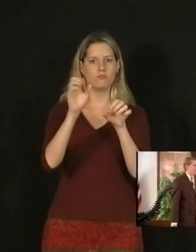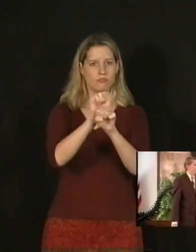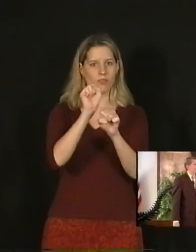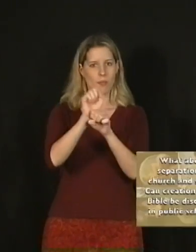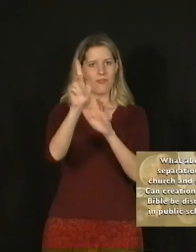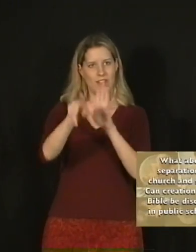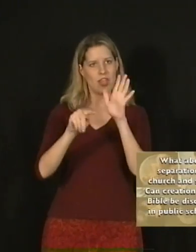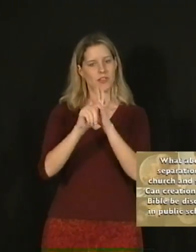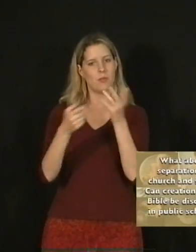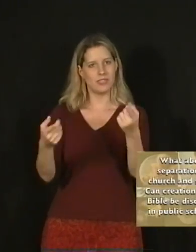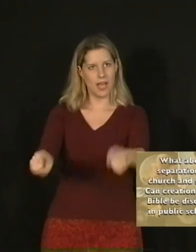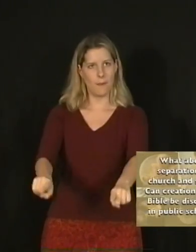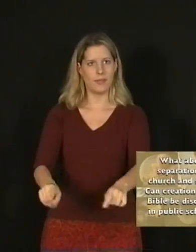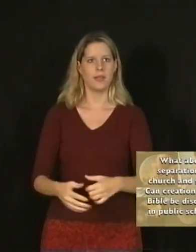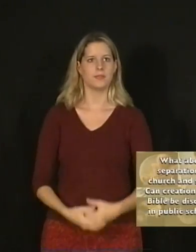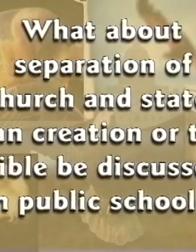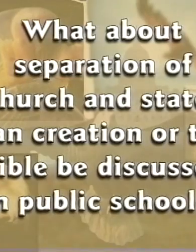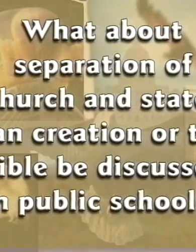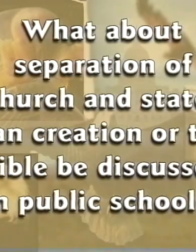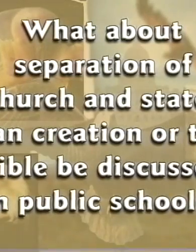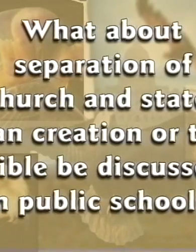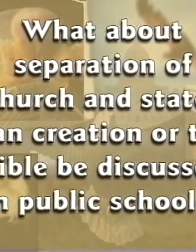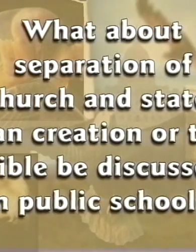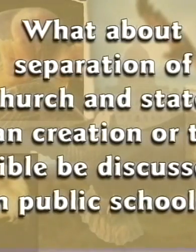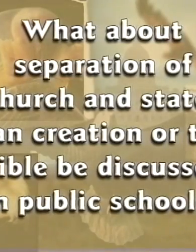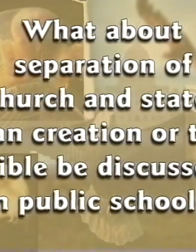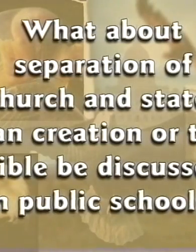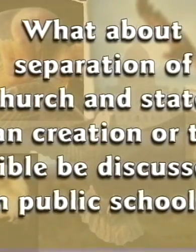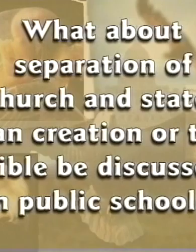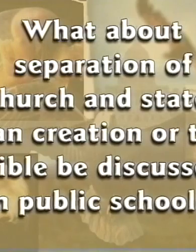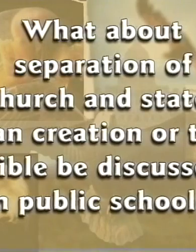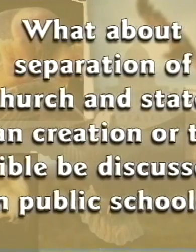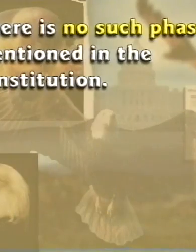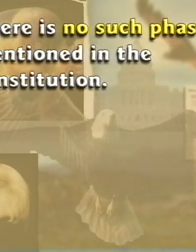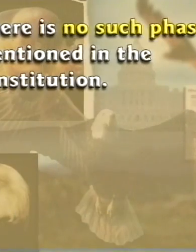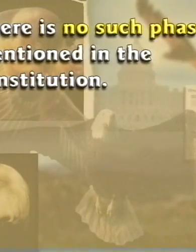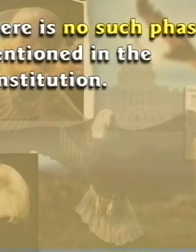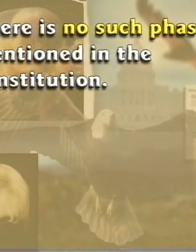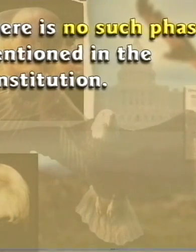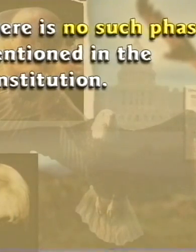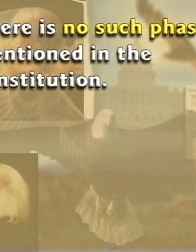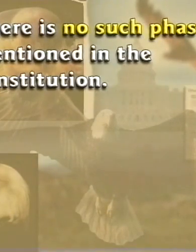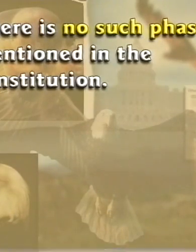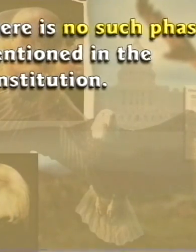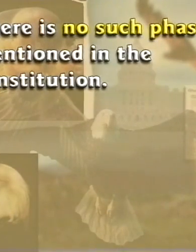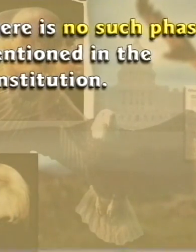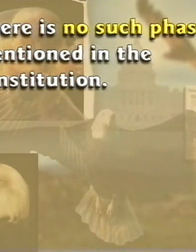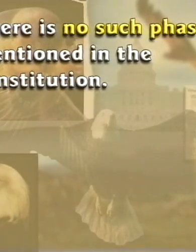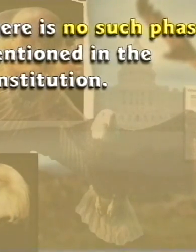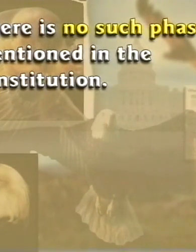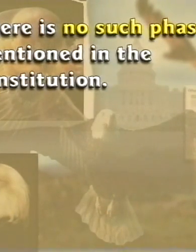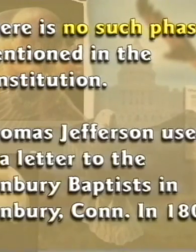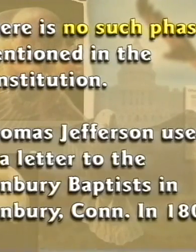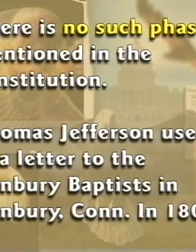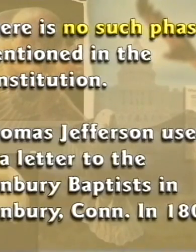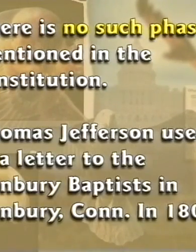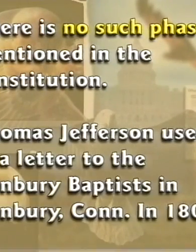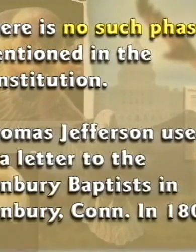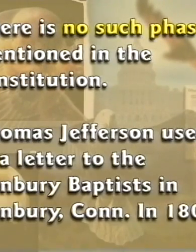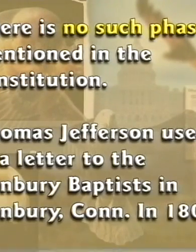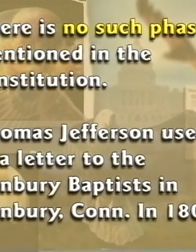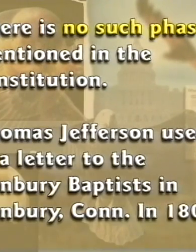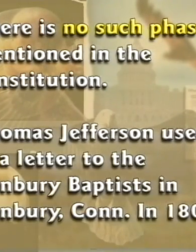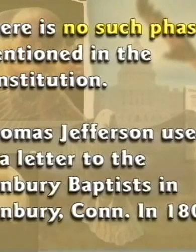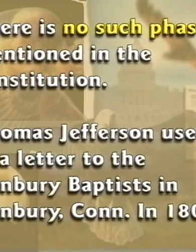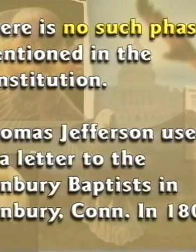happening. So what do people say? What about the separation of church and state? Doesn't the Constitution say that? There's no such phrase mentioned in the Constitution. That phrase is found mentioned